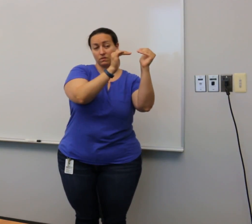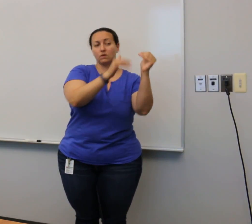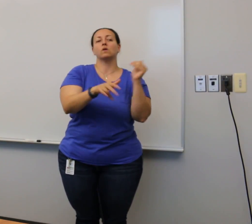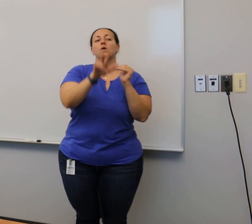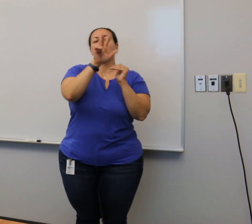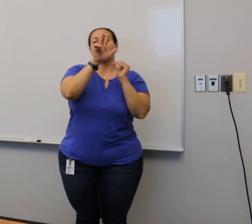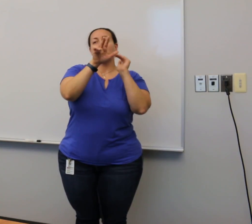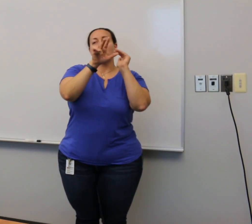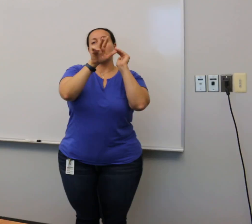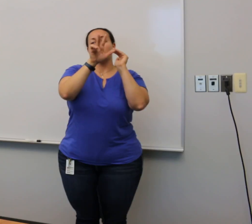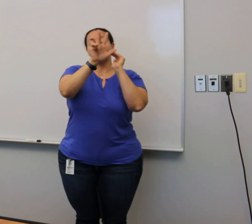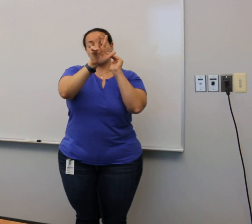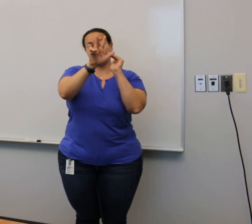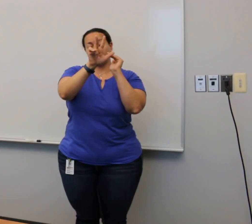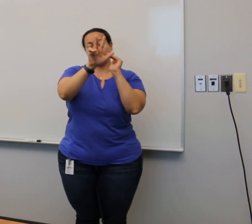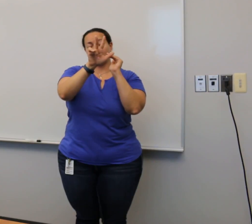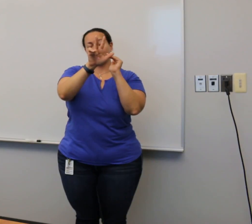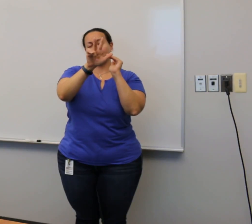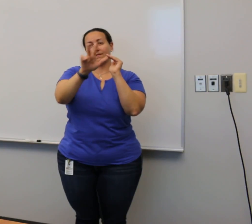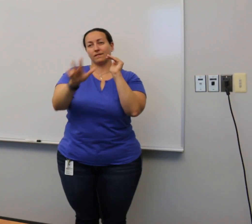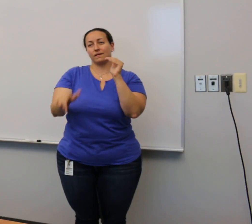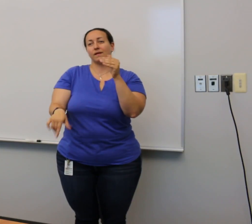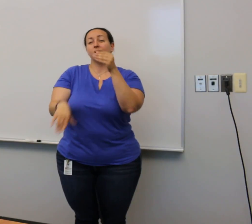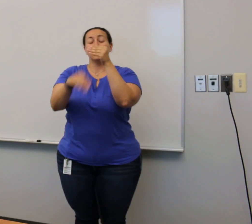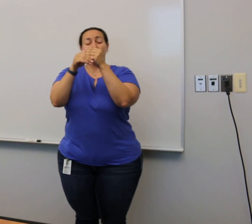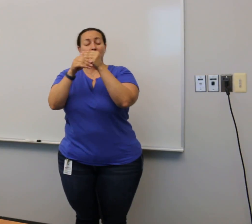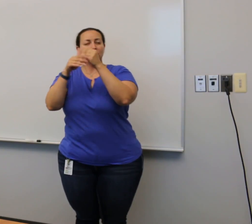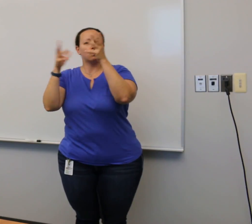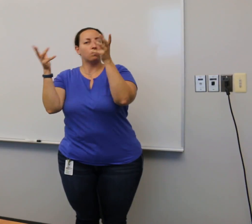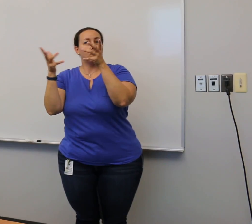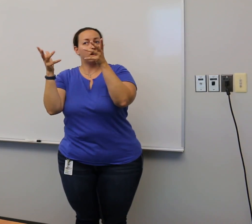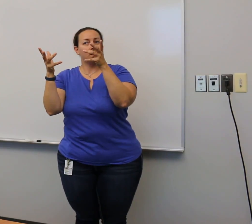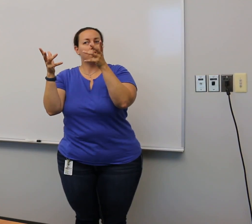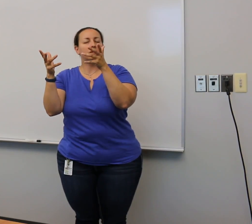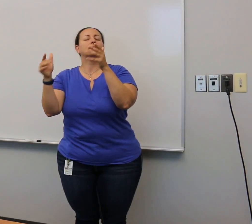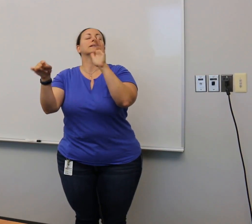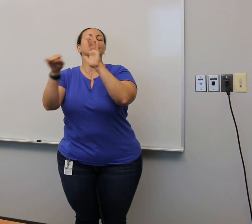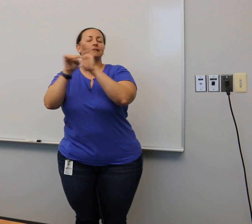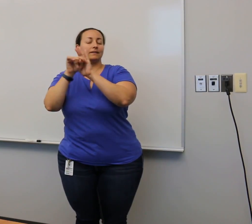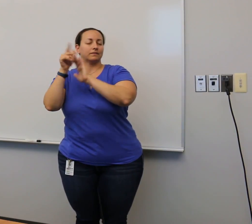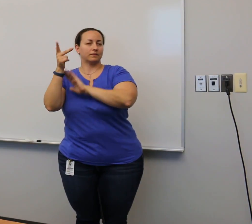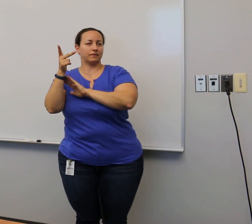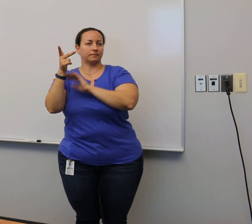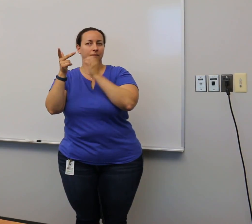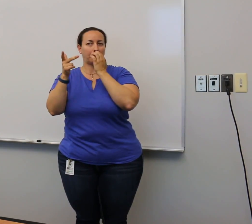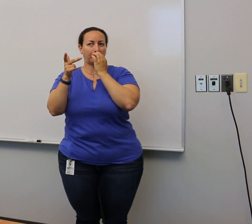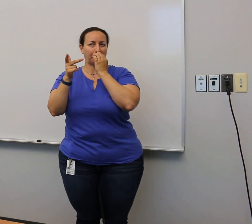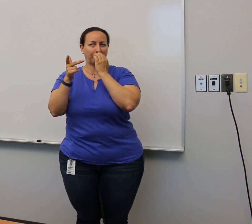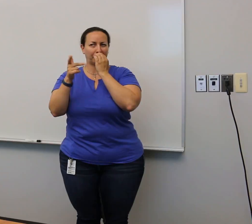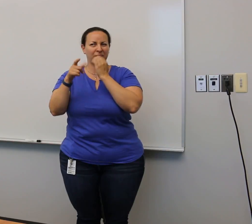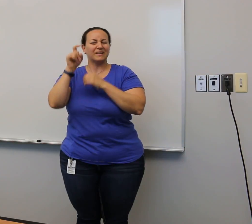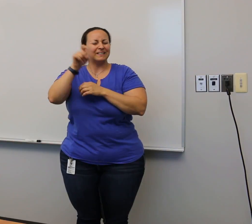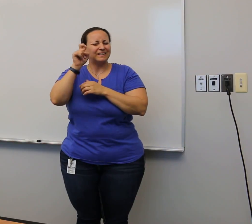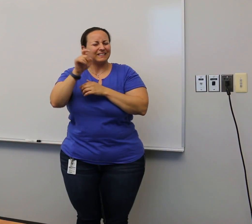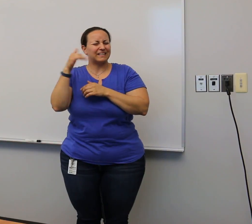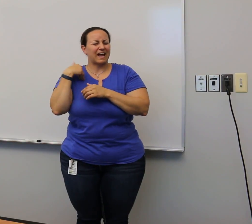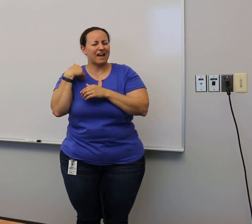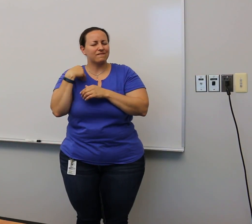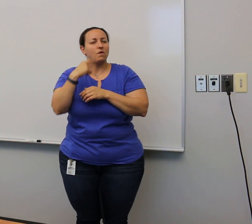a invisible number 1 in the front of that bracket, which means I'm really multiplying 1